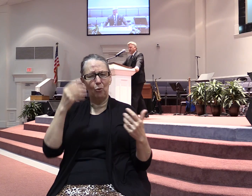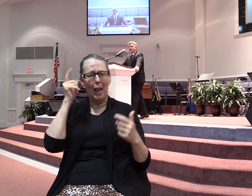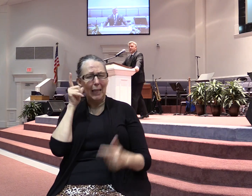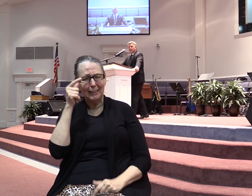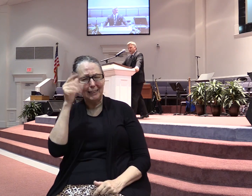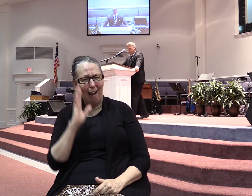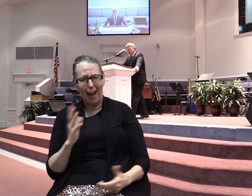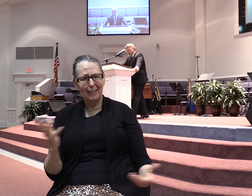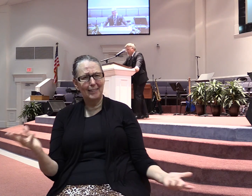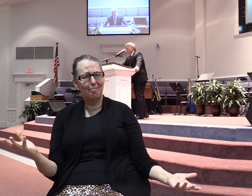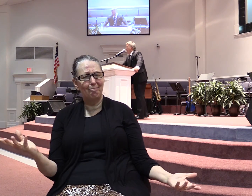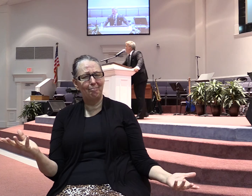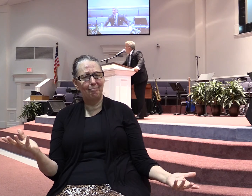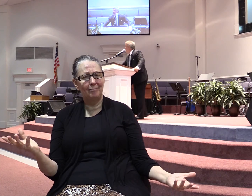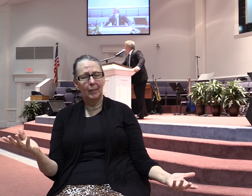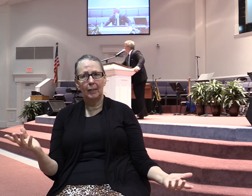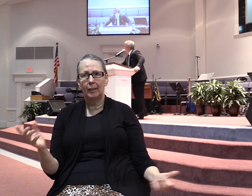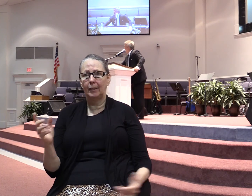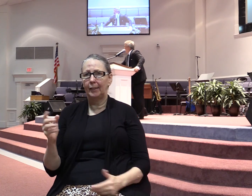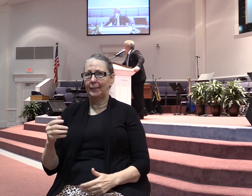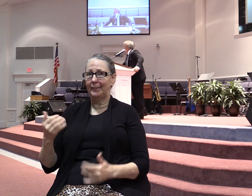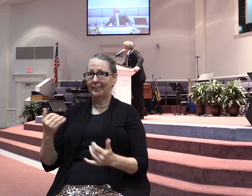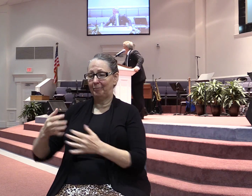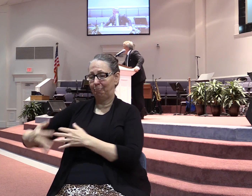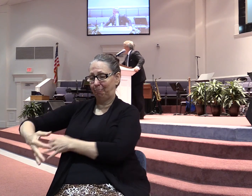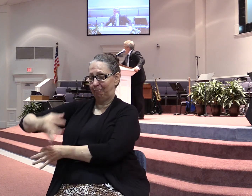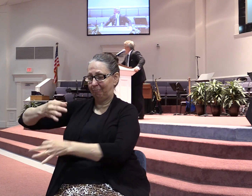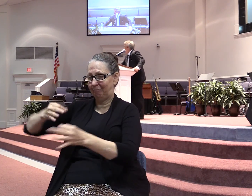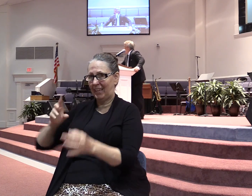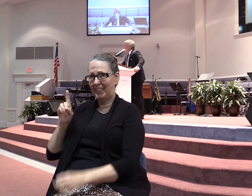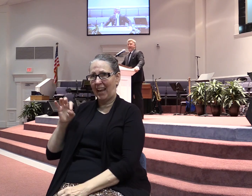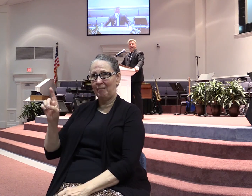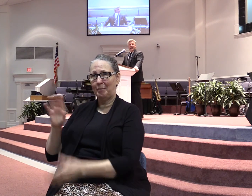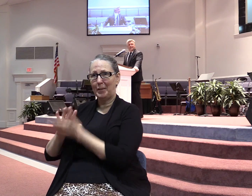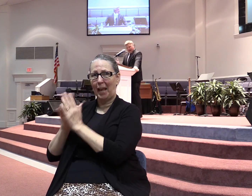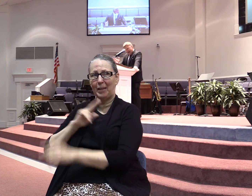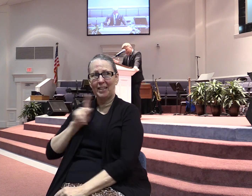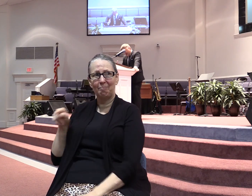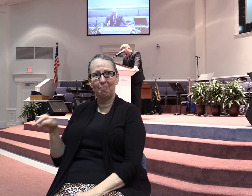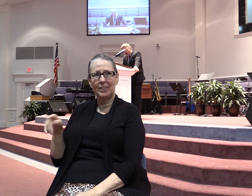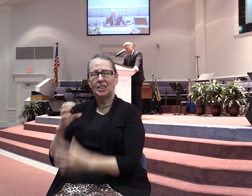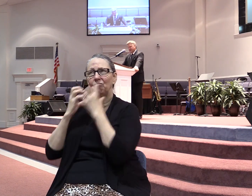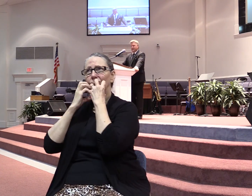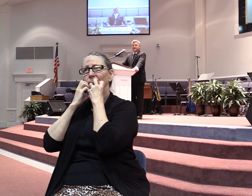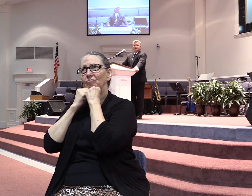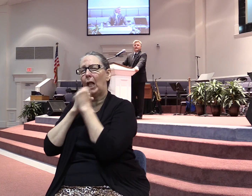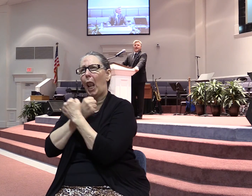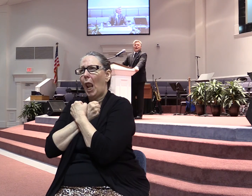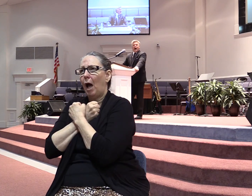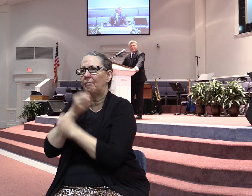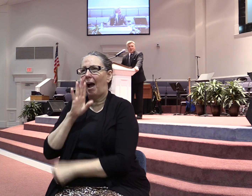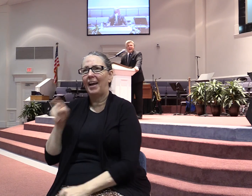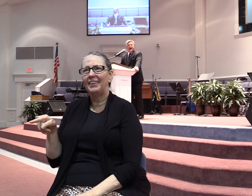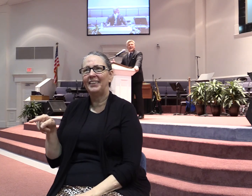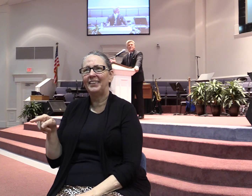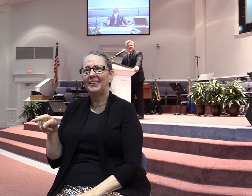it. King David, the replacement. A man after God's own heart.